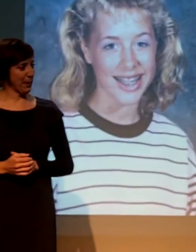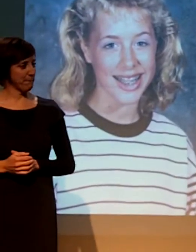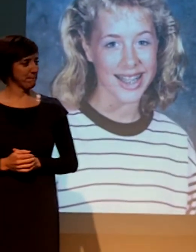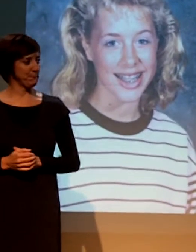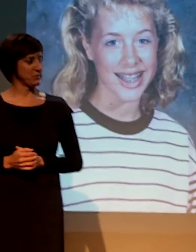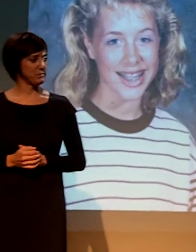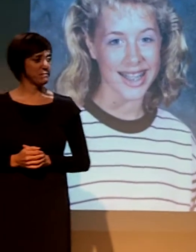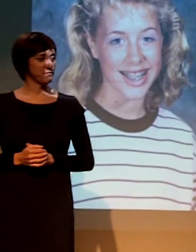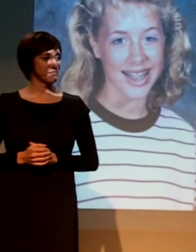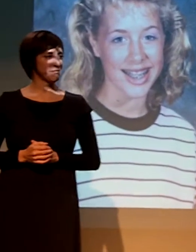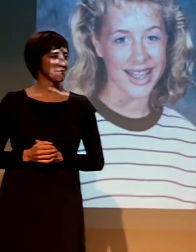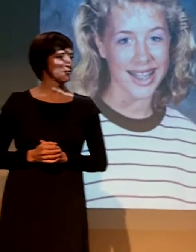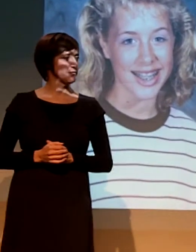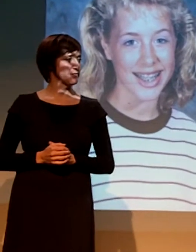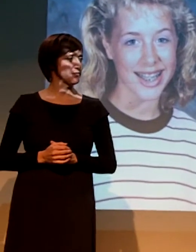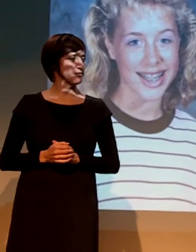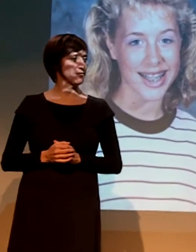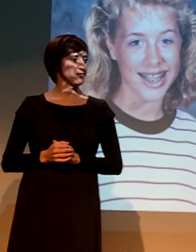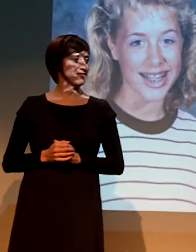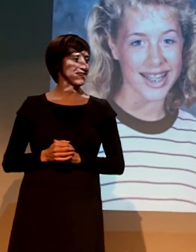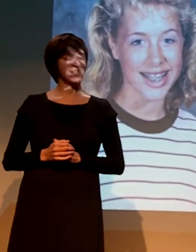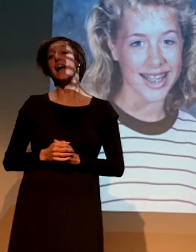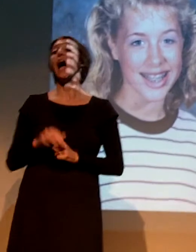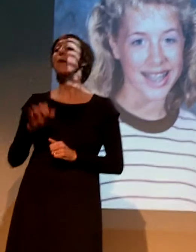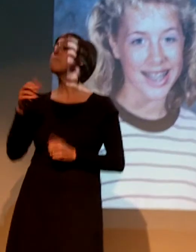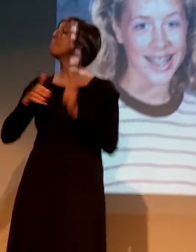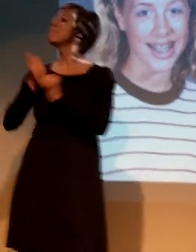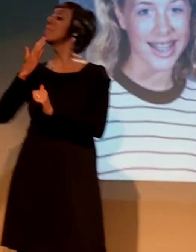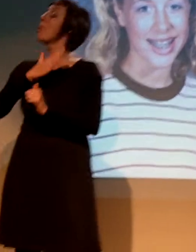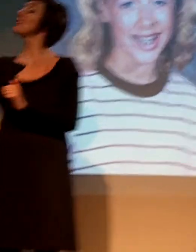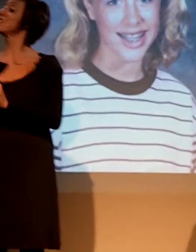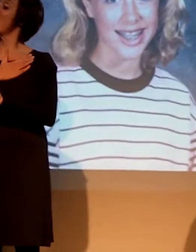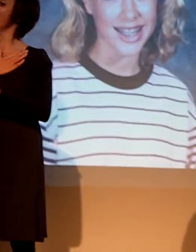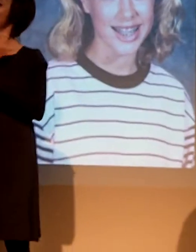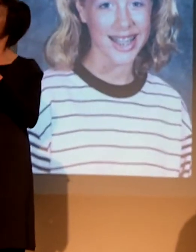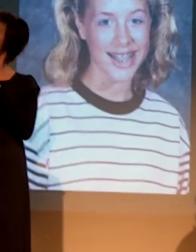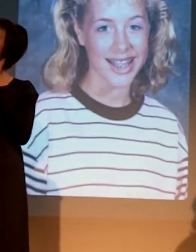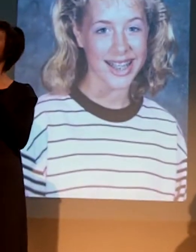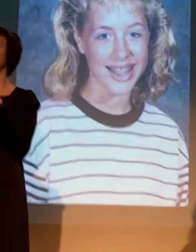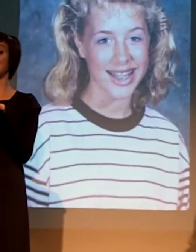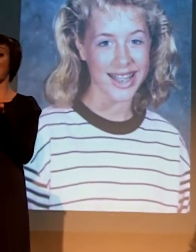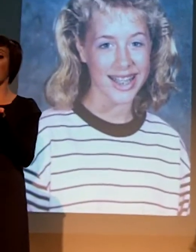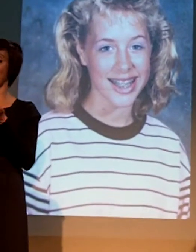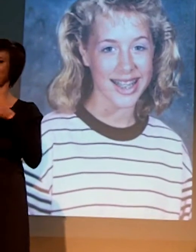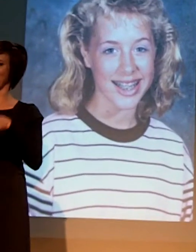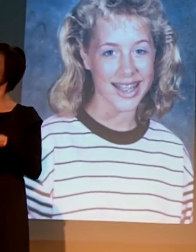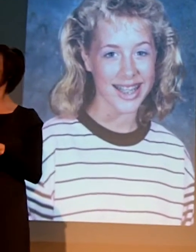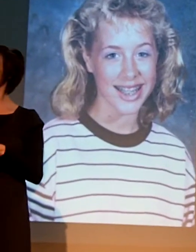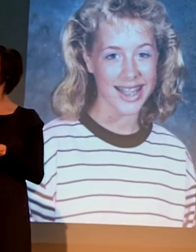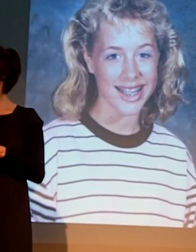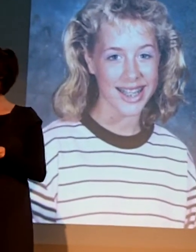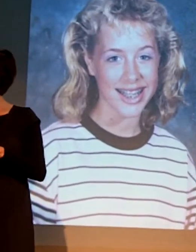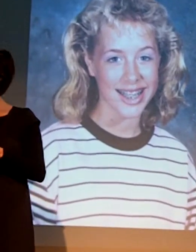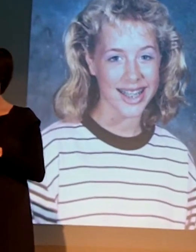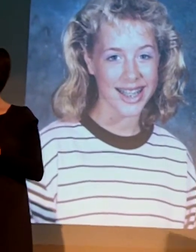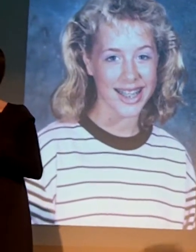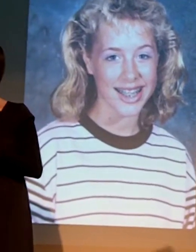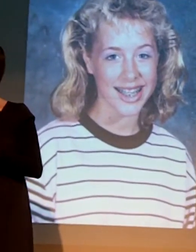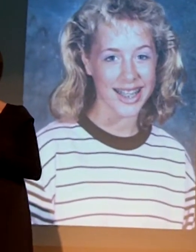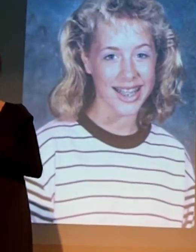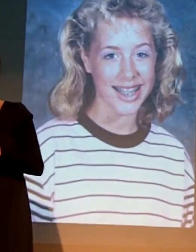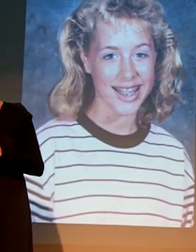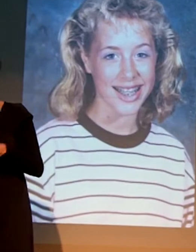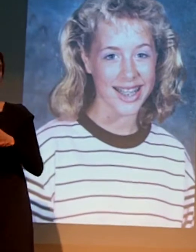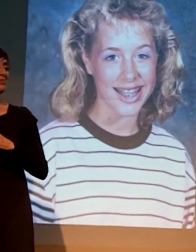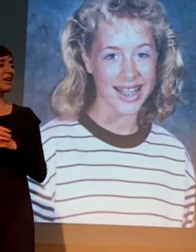I did used to sign off most of my notes with killorn better, so that's good. A couple things to read. I pulled a